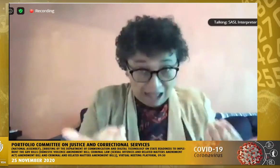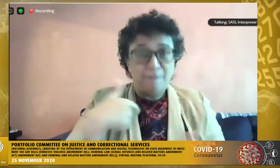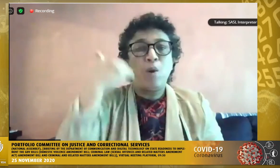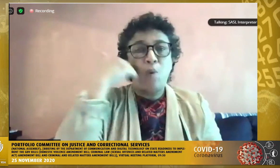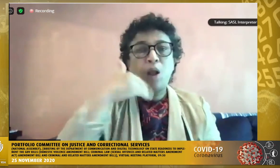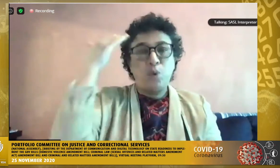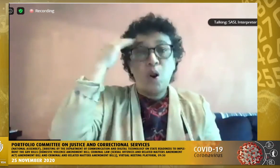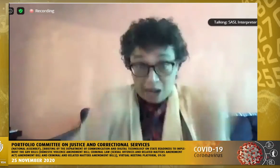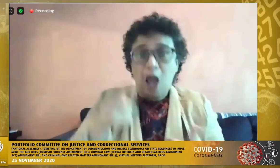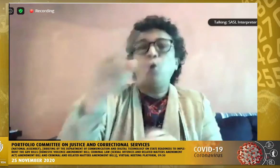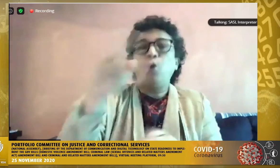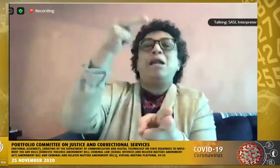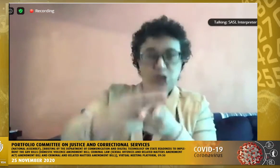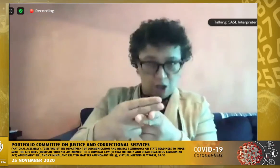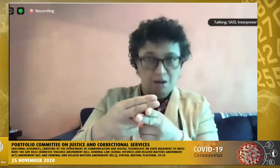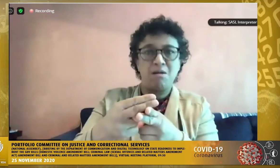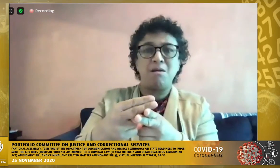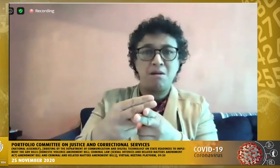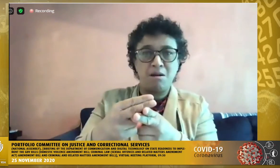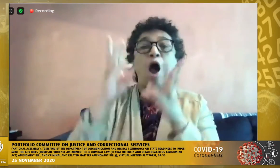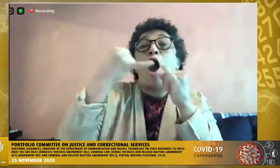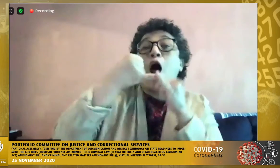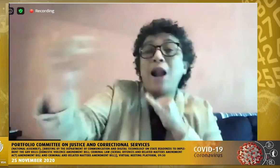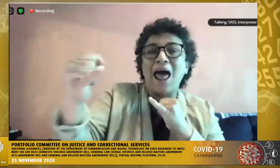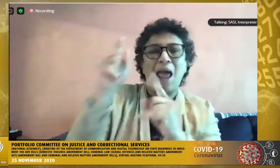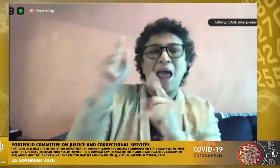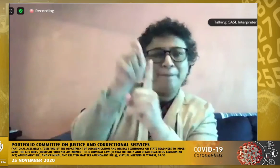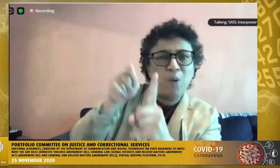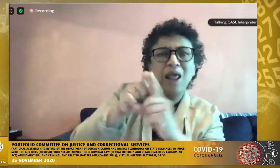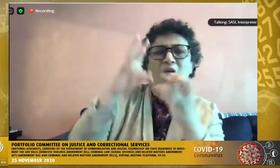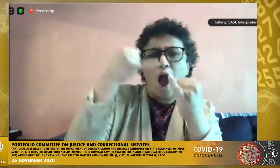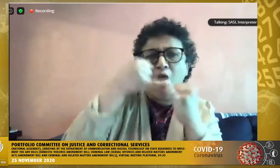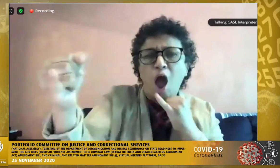hearings, did the department make any comments